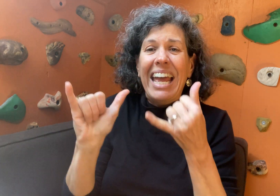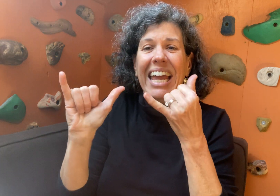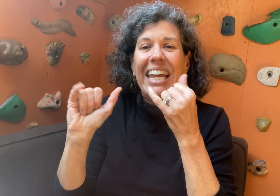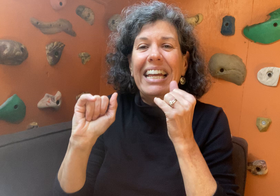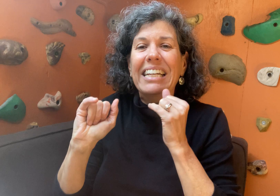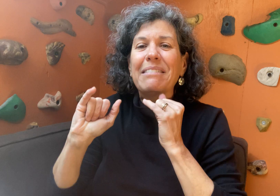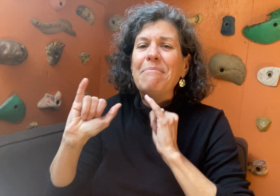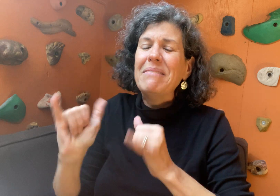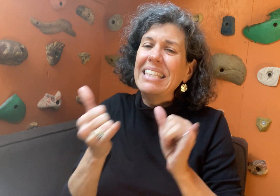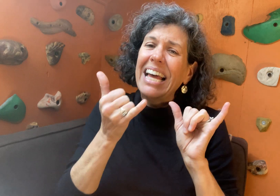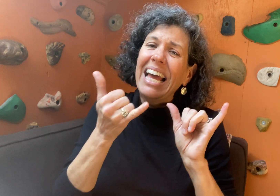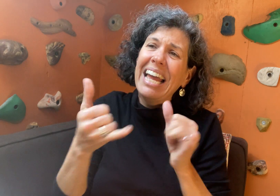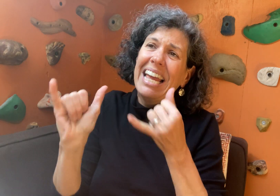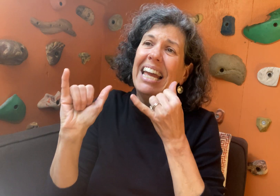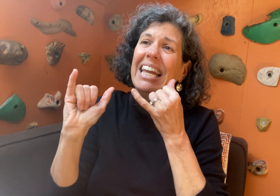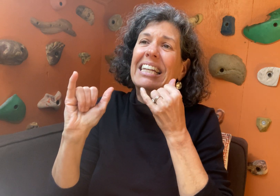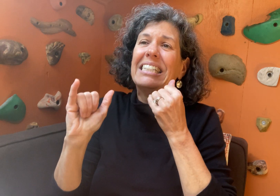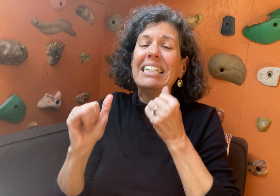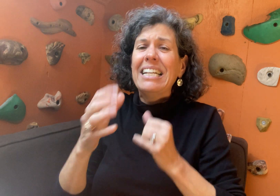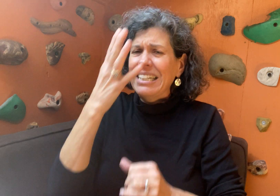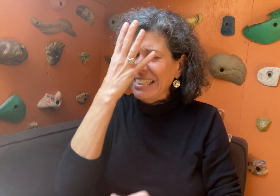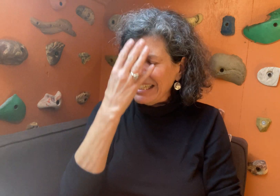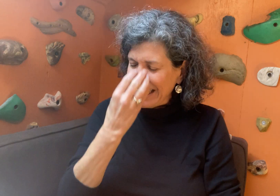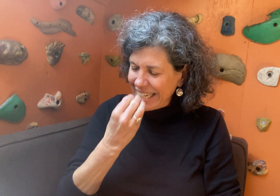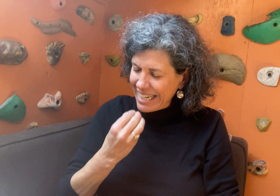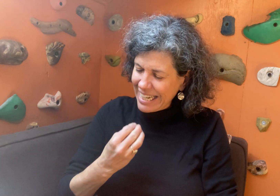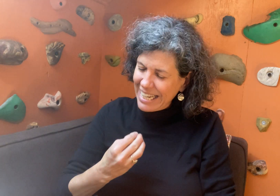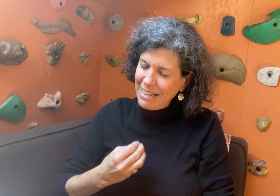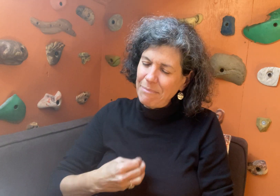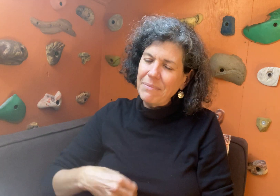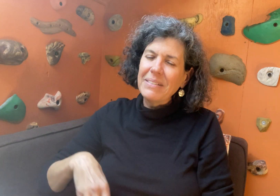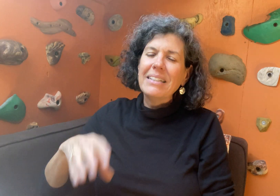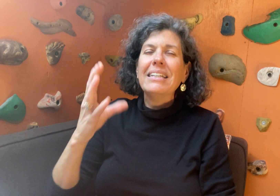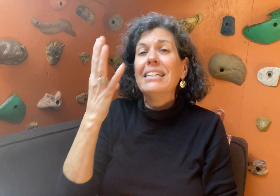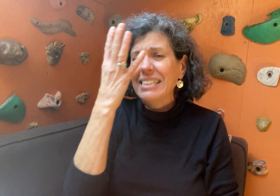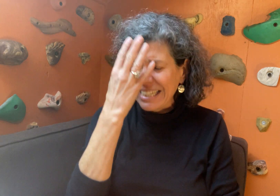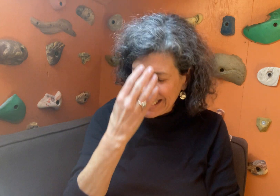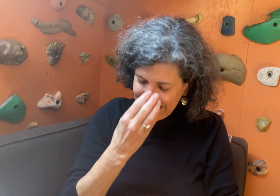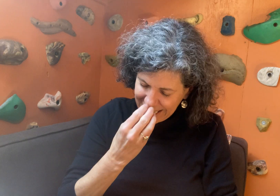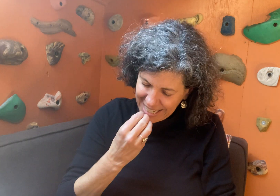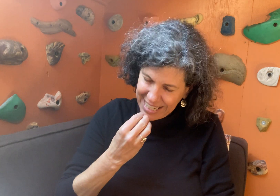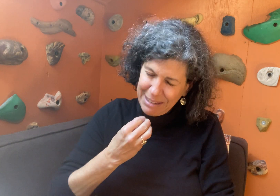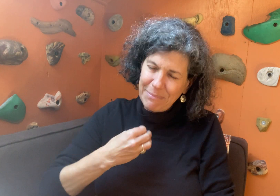play, play, sleep, sleep,